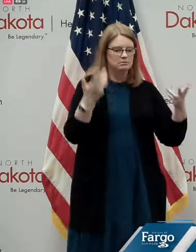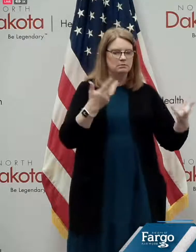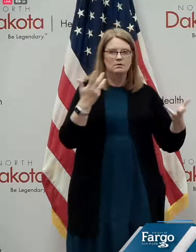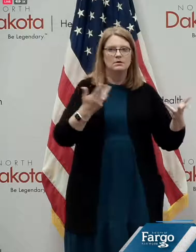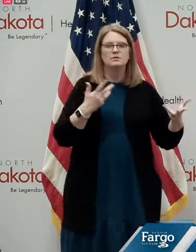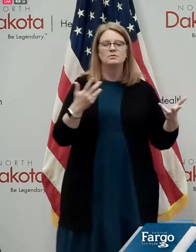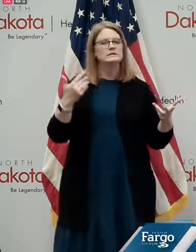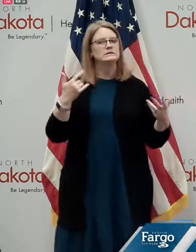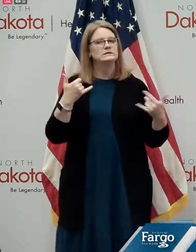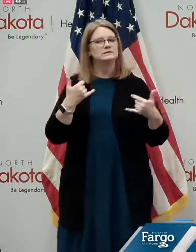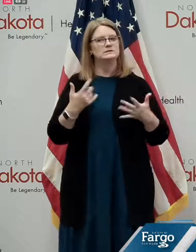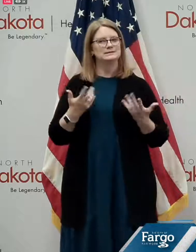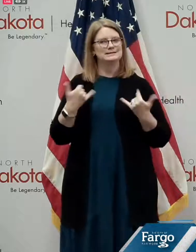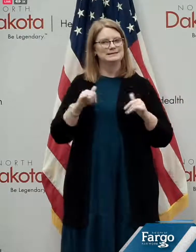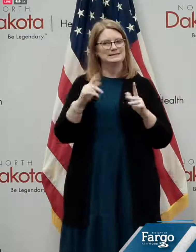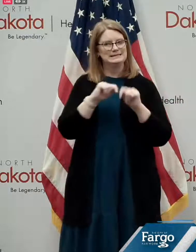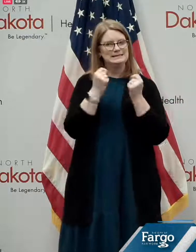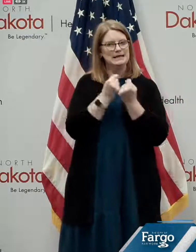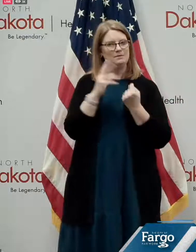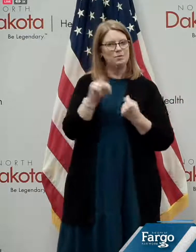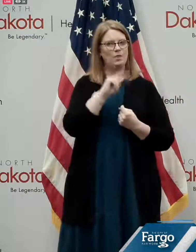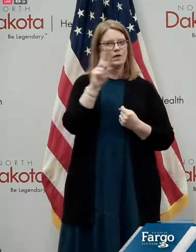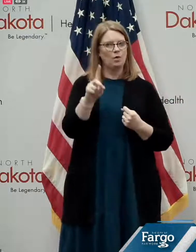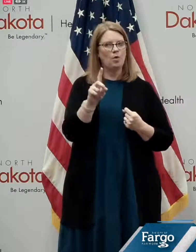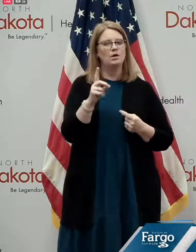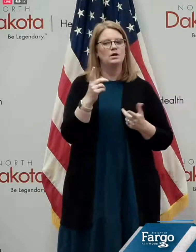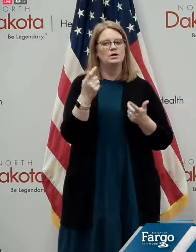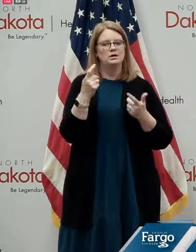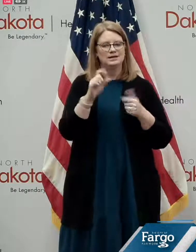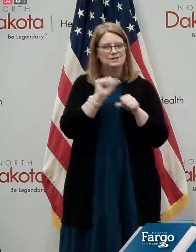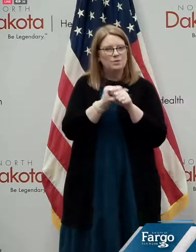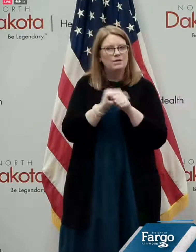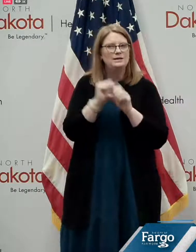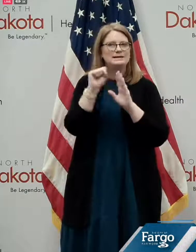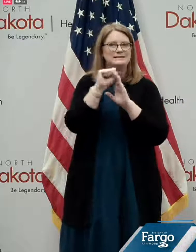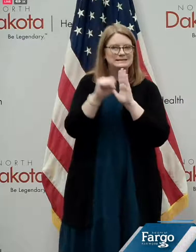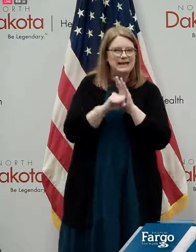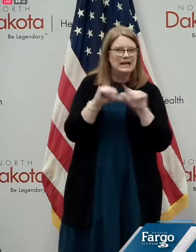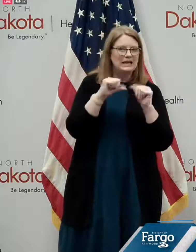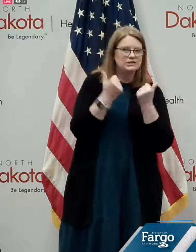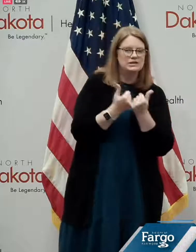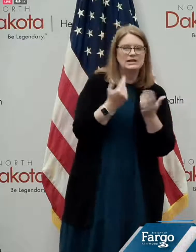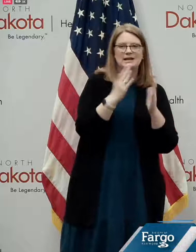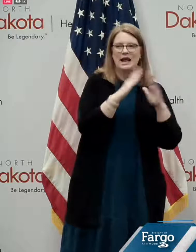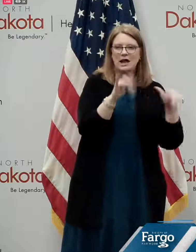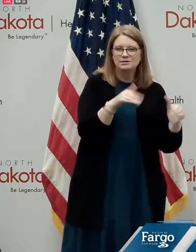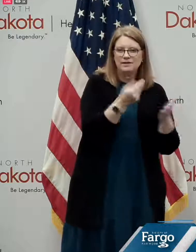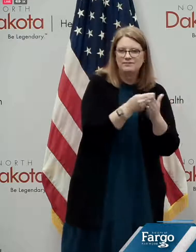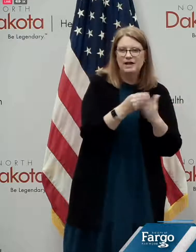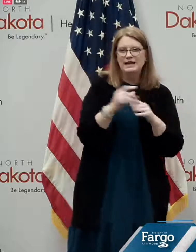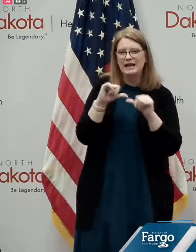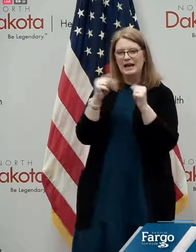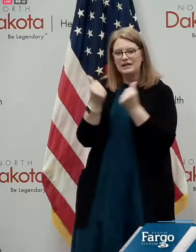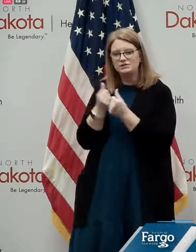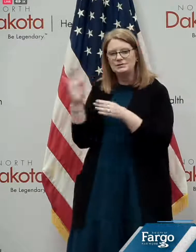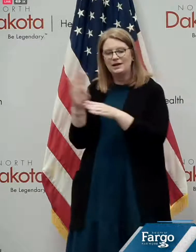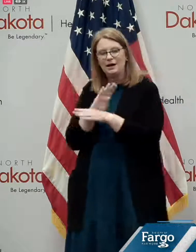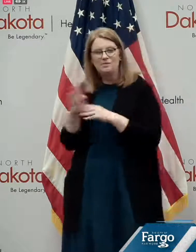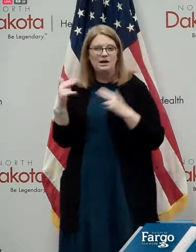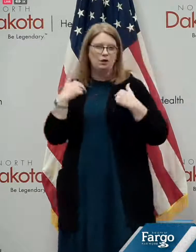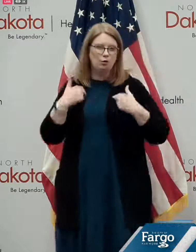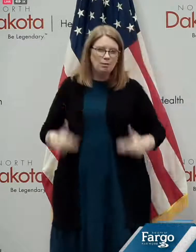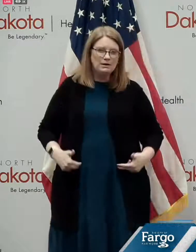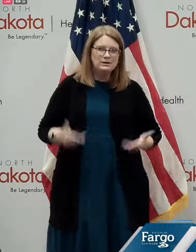do have, Team North Dakota has been working through multiple state agencies, Housing Finance Agency, Commerce, and Human Services